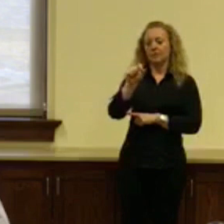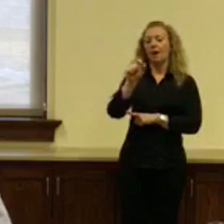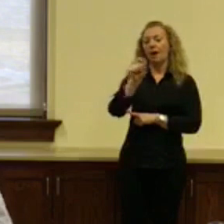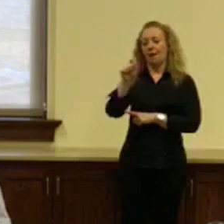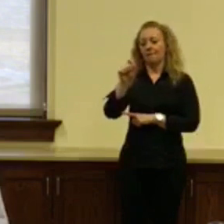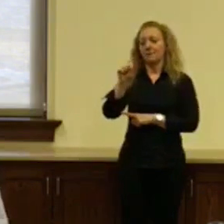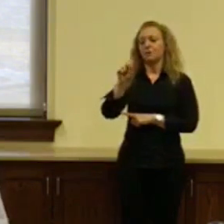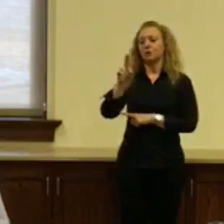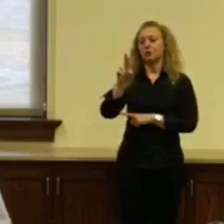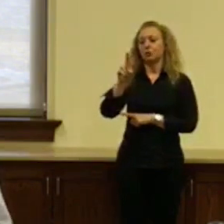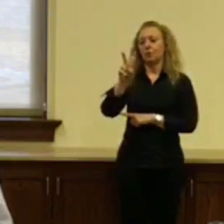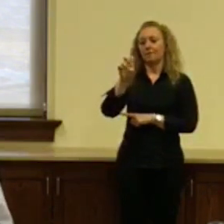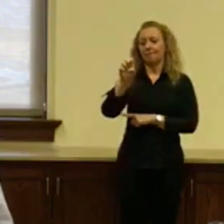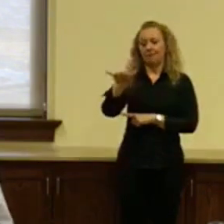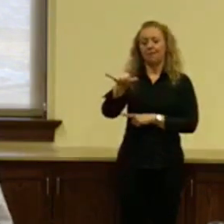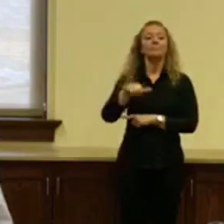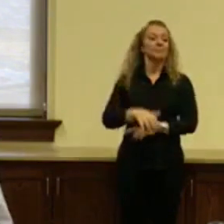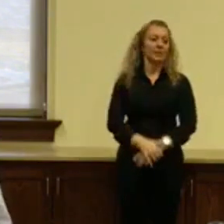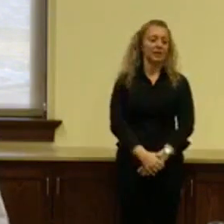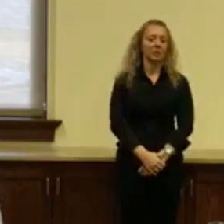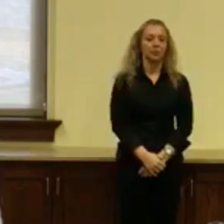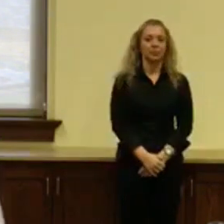www.health.gov/survey.